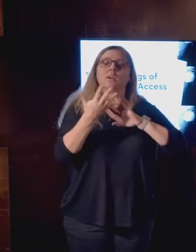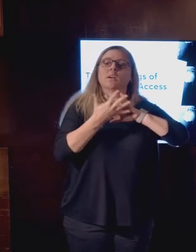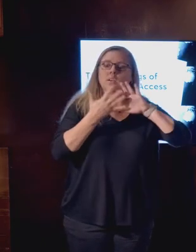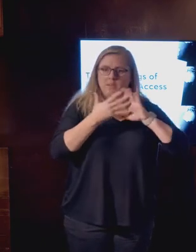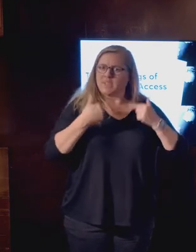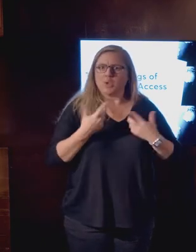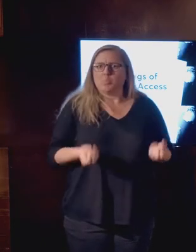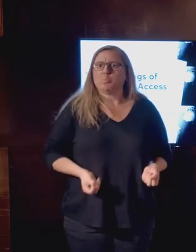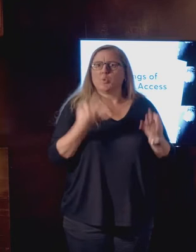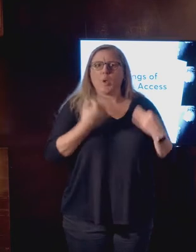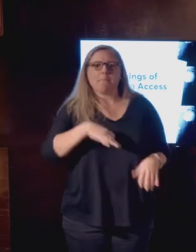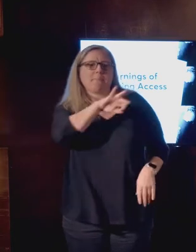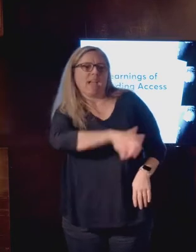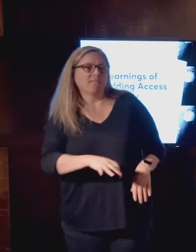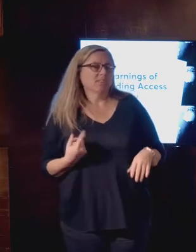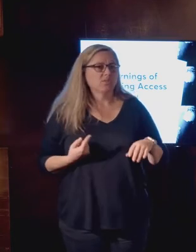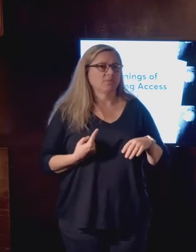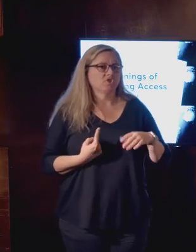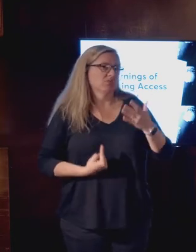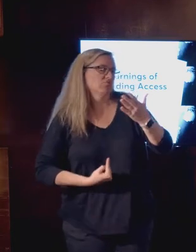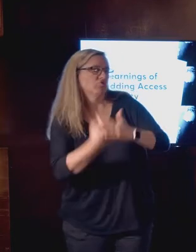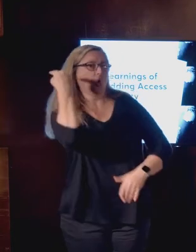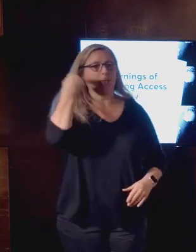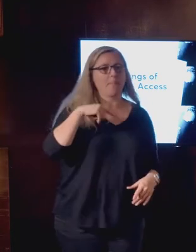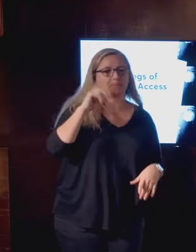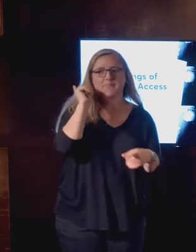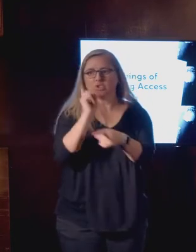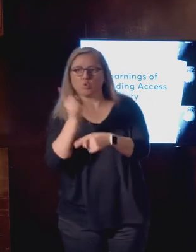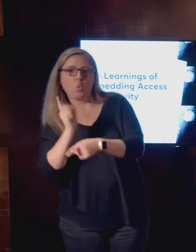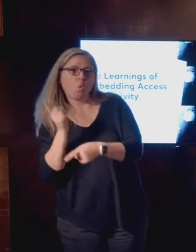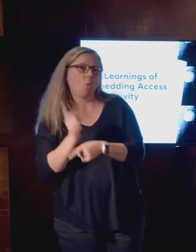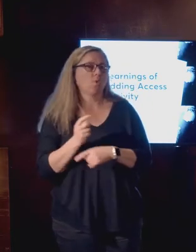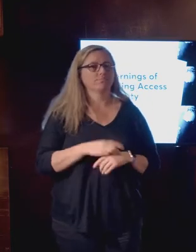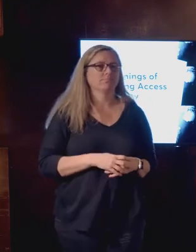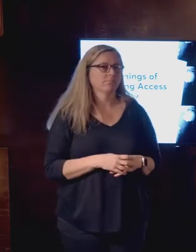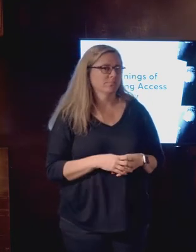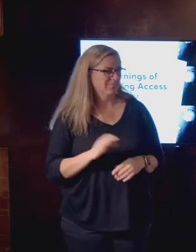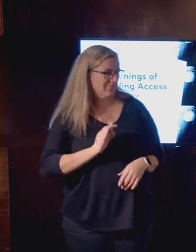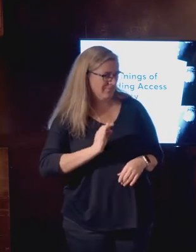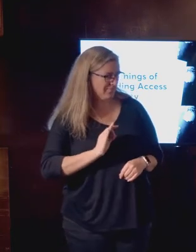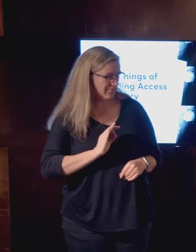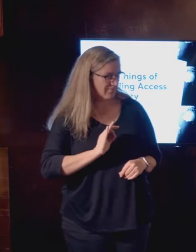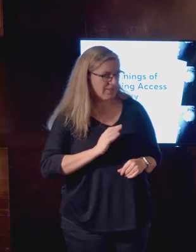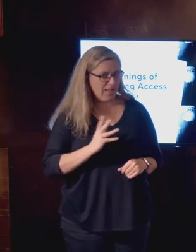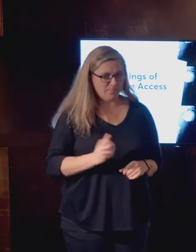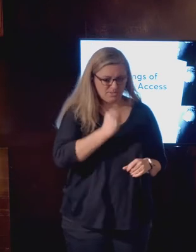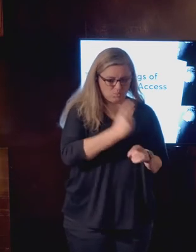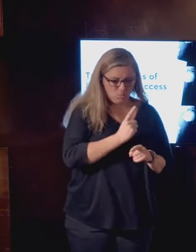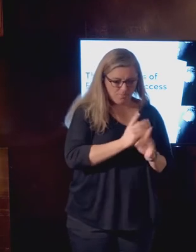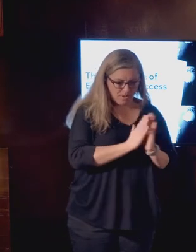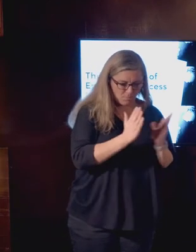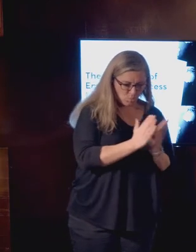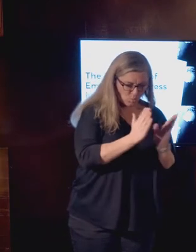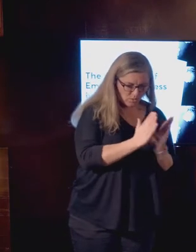tongue-in-cheek, of turning up and talking, because I had to not only talk about my book